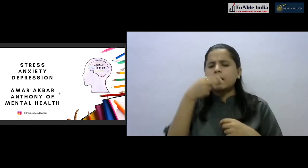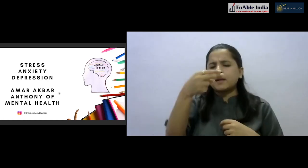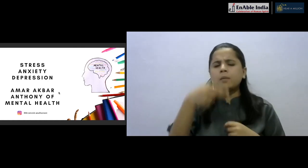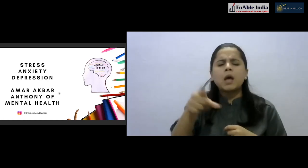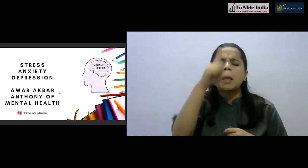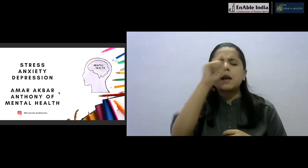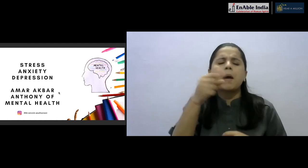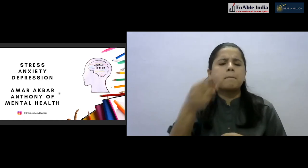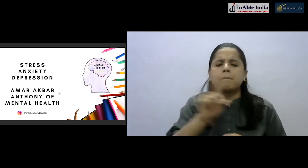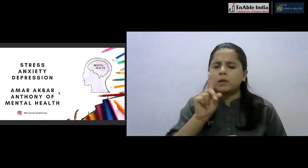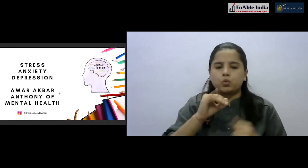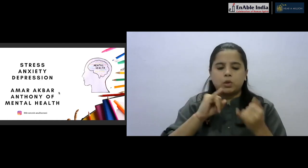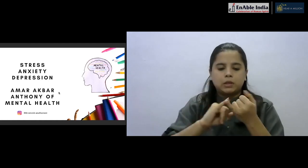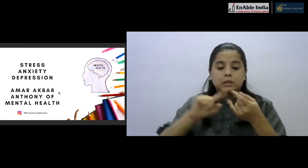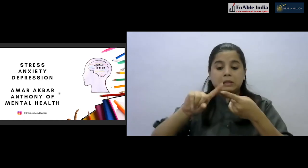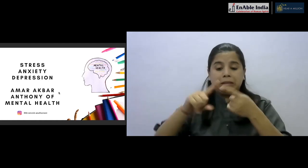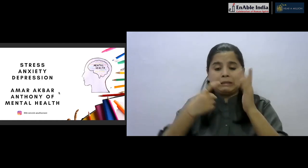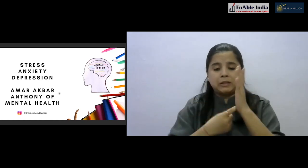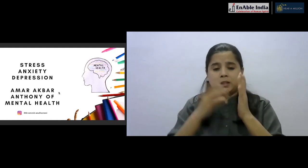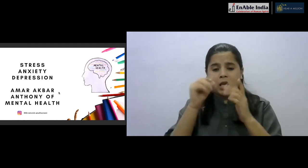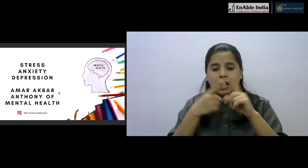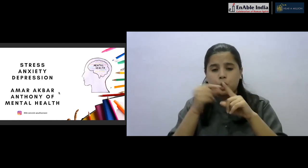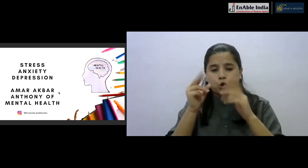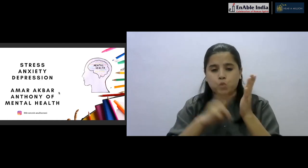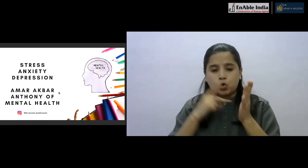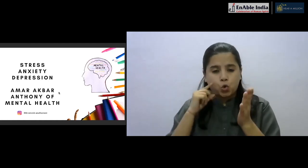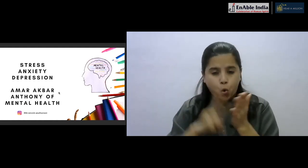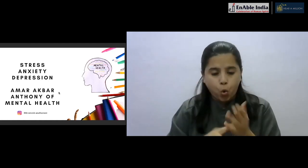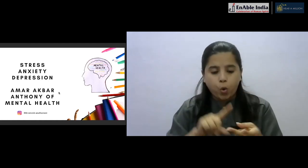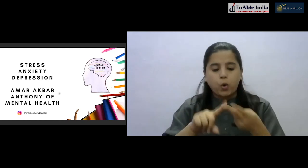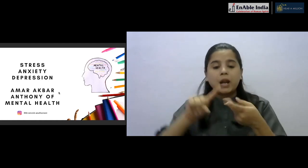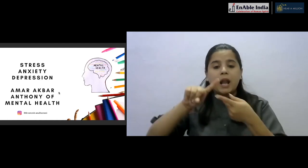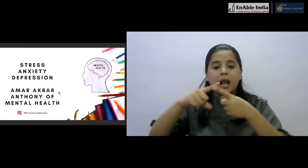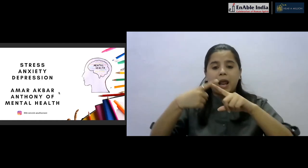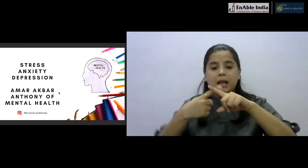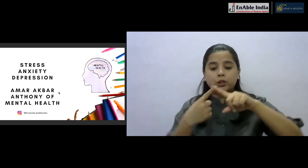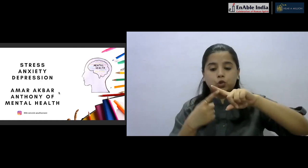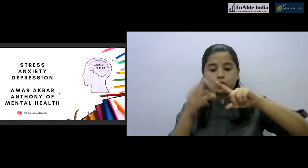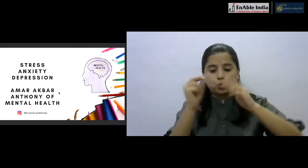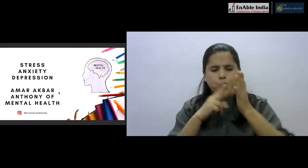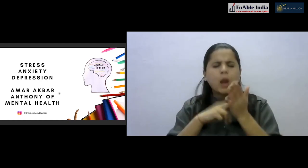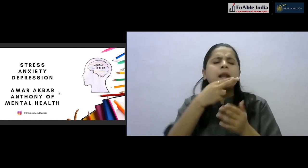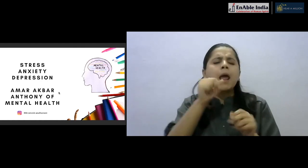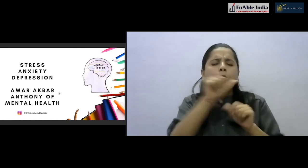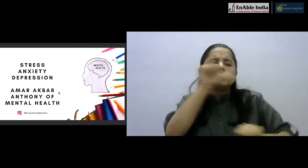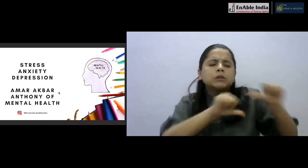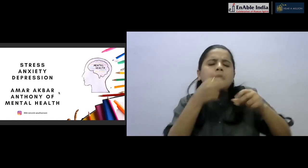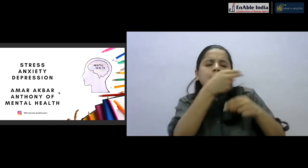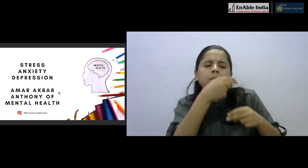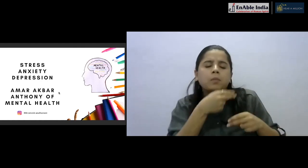names. Serotonin, oxytocin, dopamine. These are the hormones they manage. They manage your mental